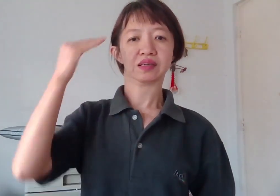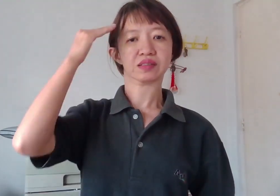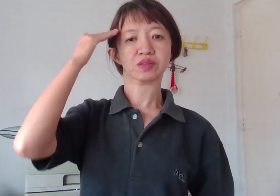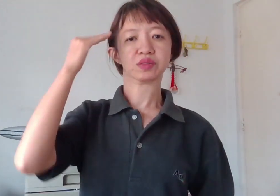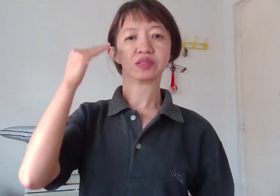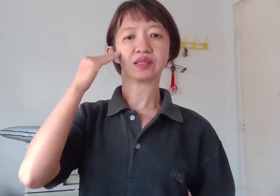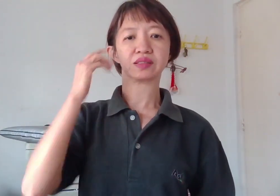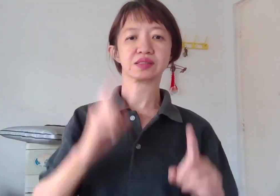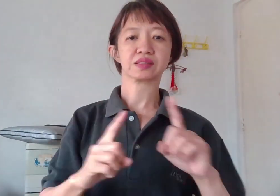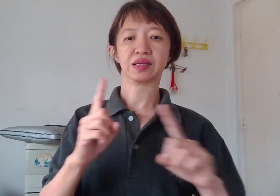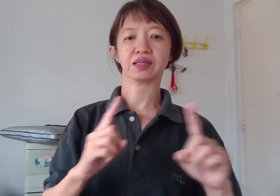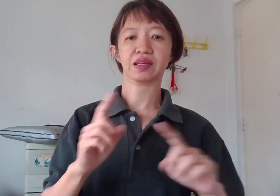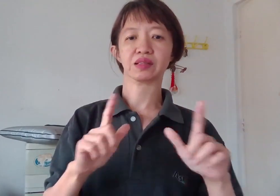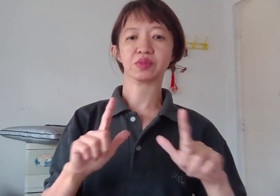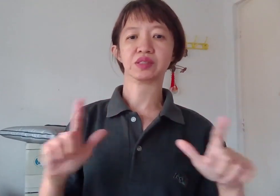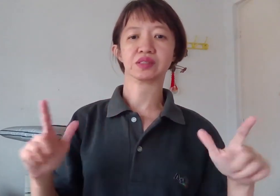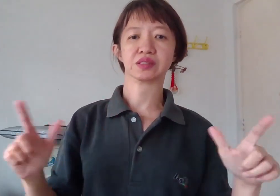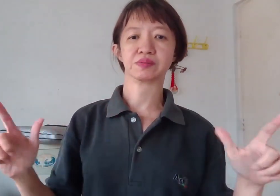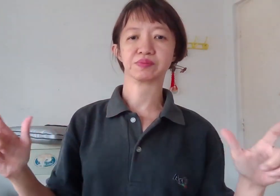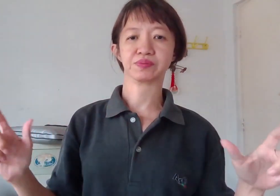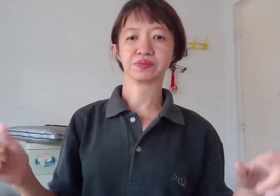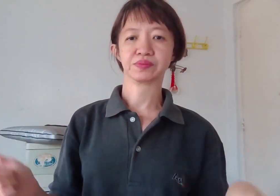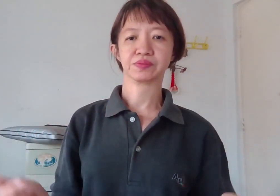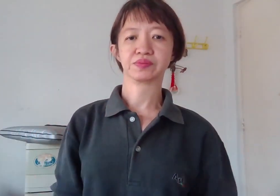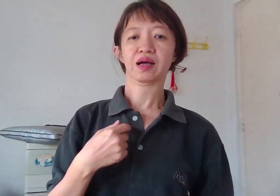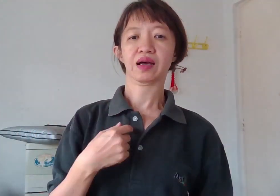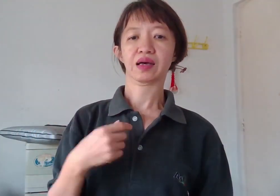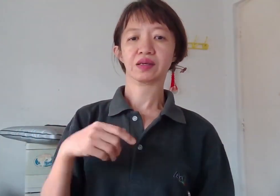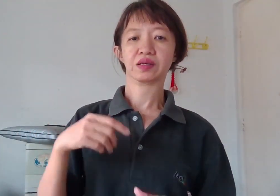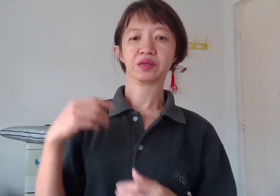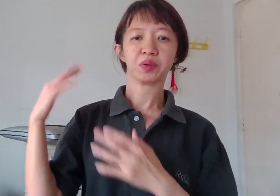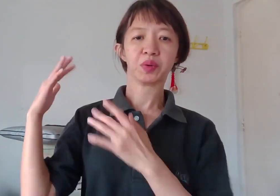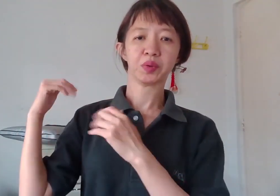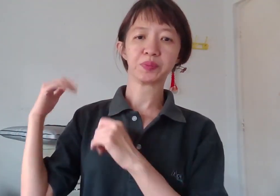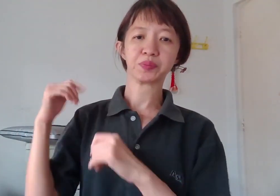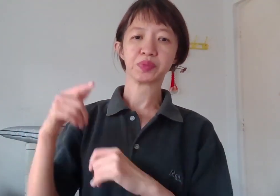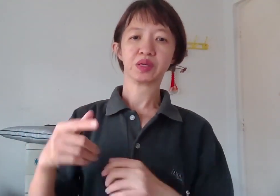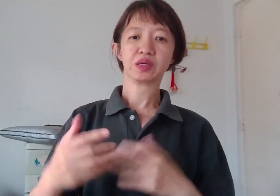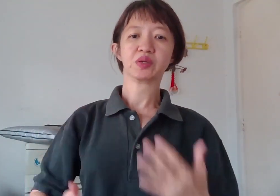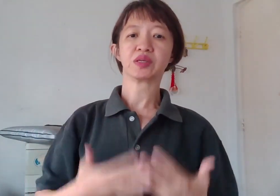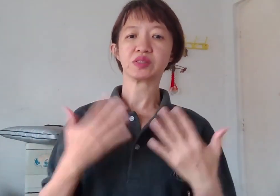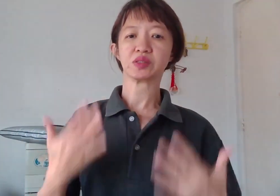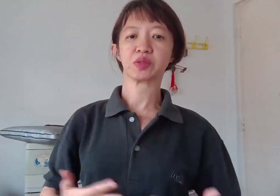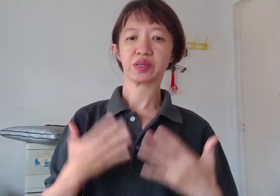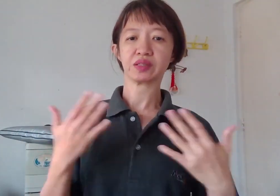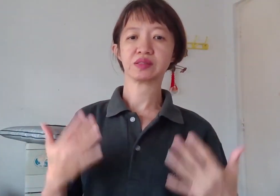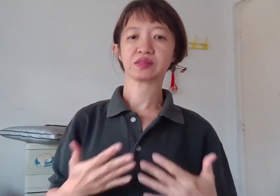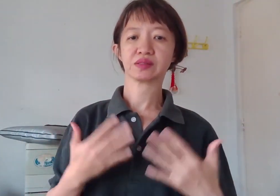and Korean Sign Language. I hope you enjoyed